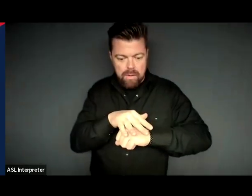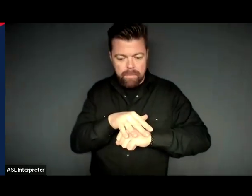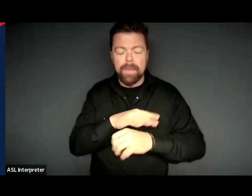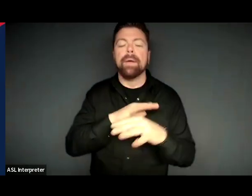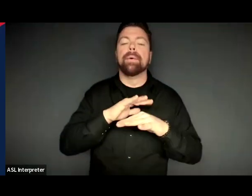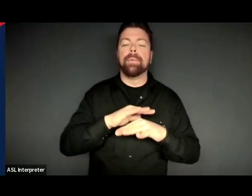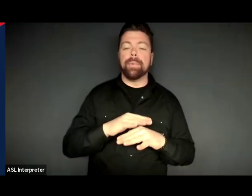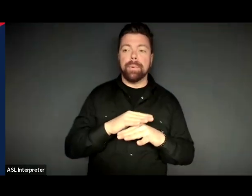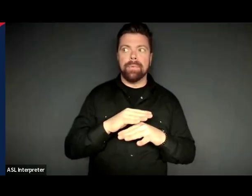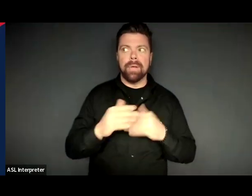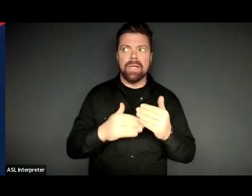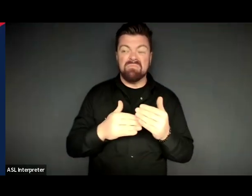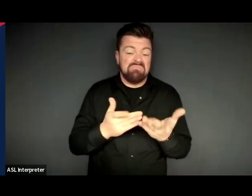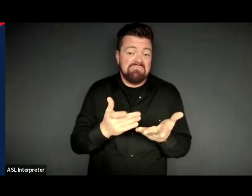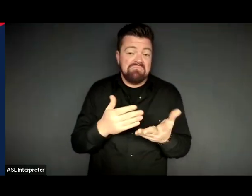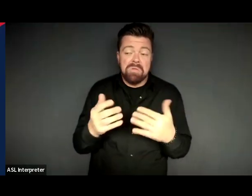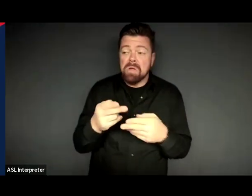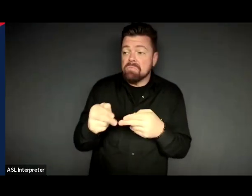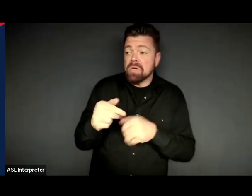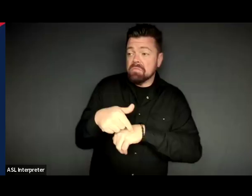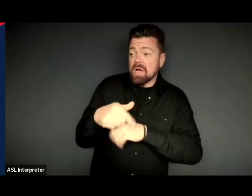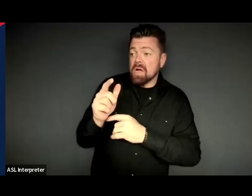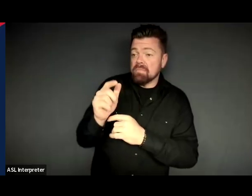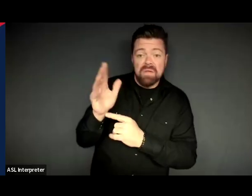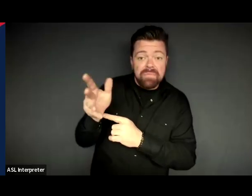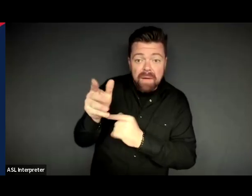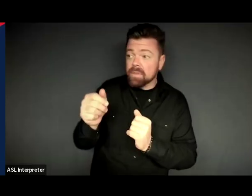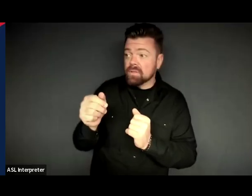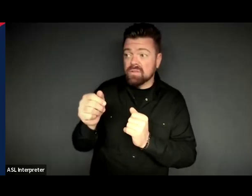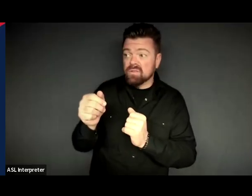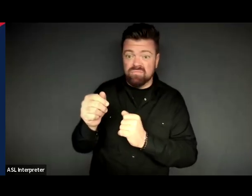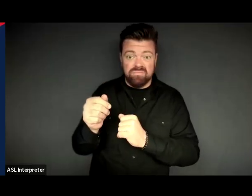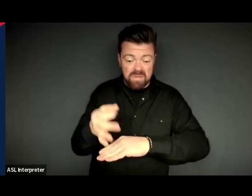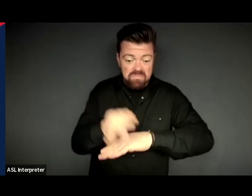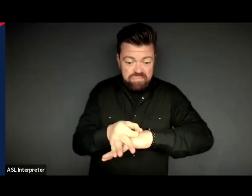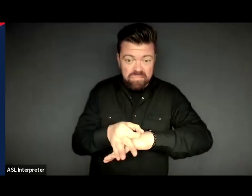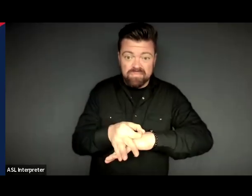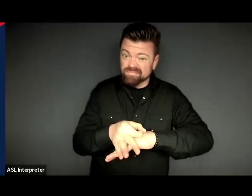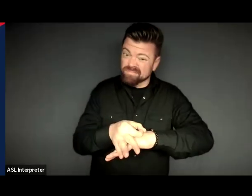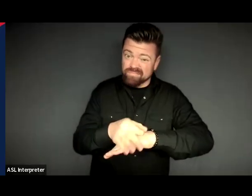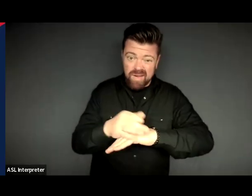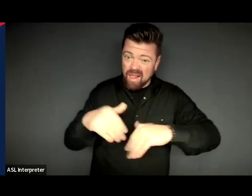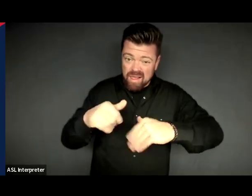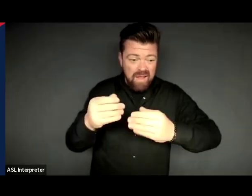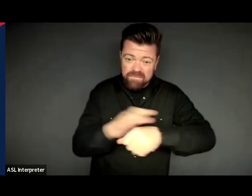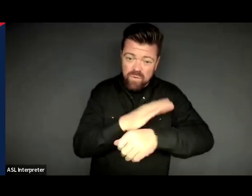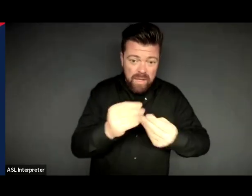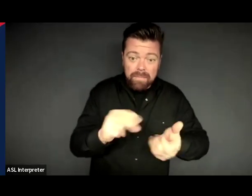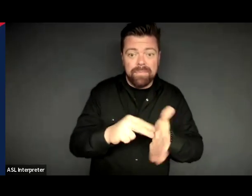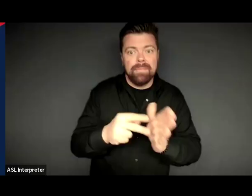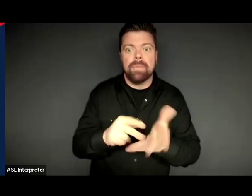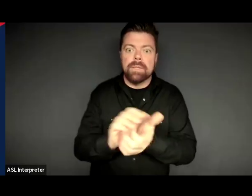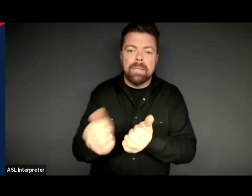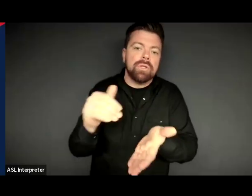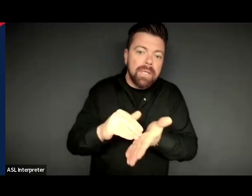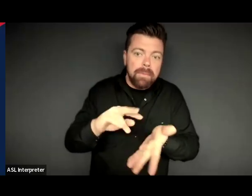that time that you've stayed off of it has just been negated because it's not healed. So you've just redamaged it. You're starting over from square one. When